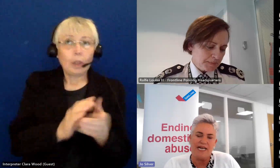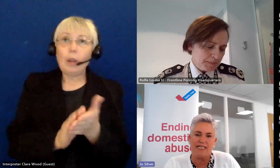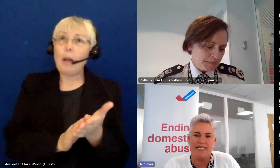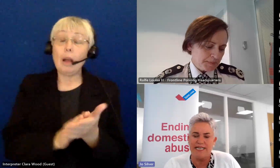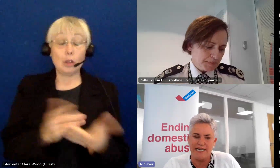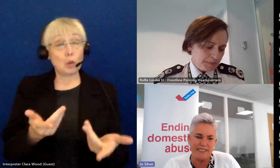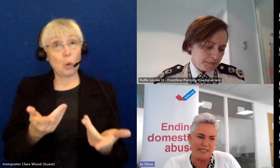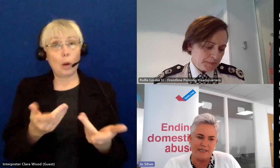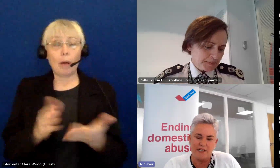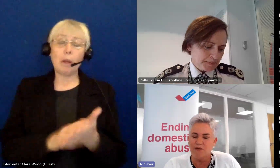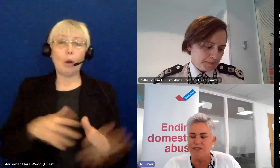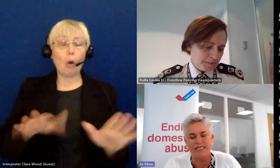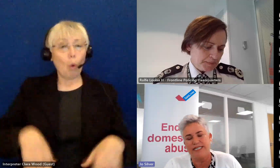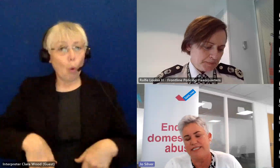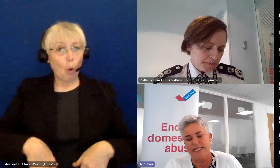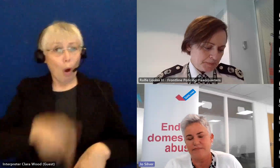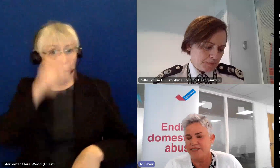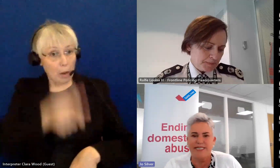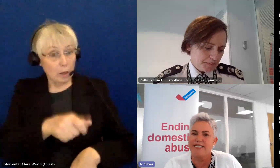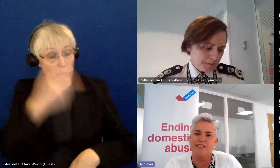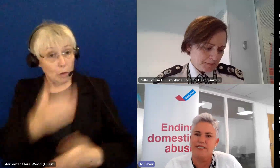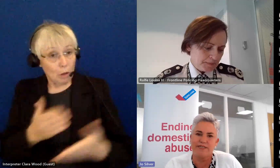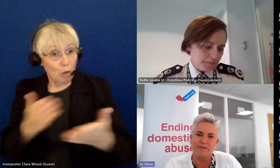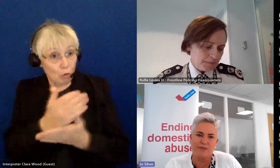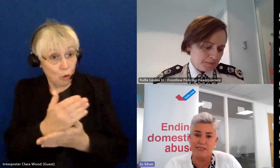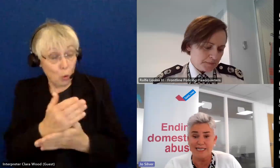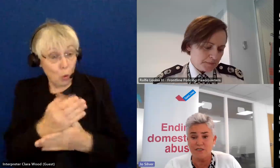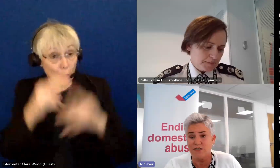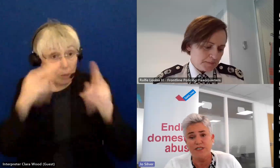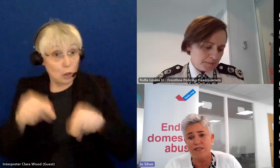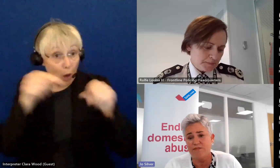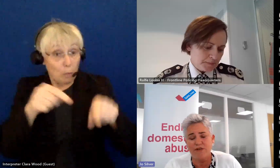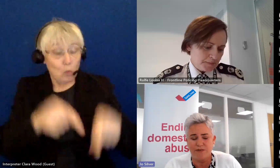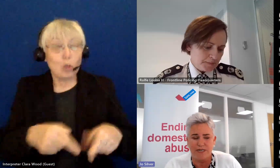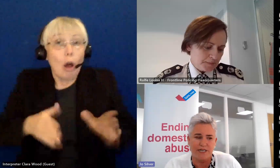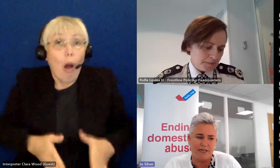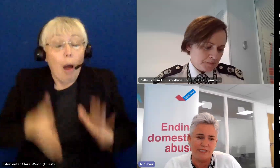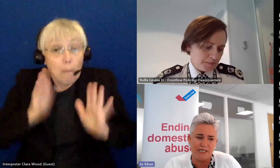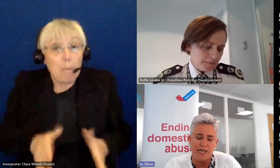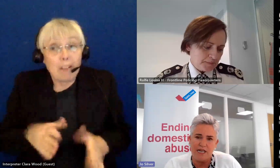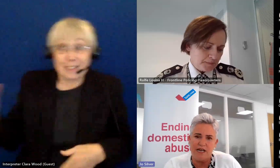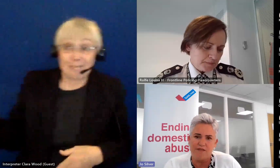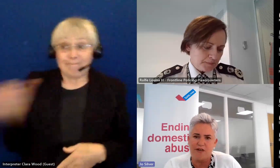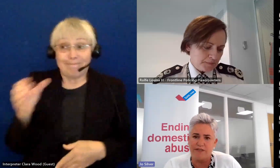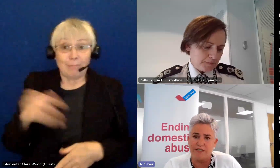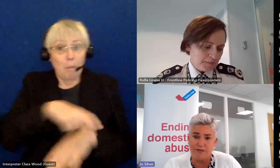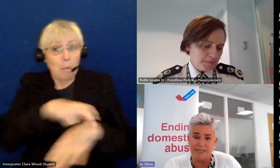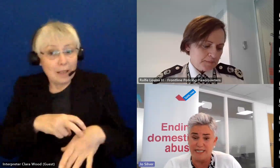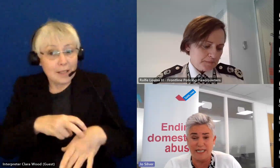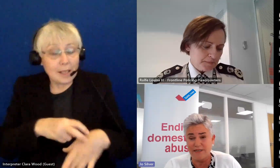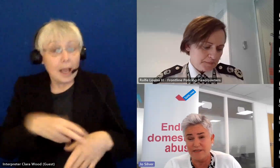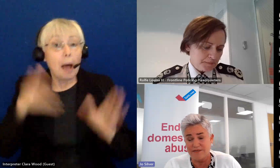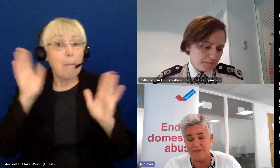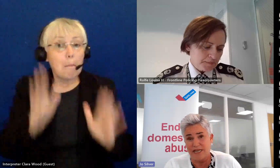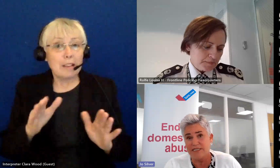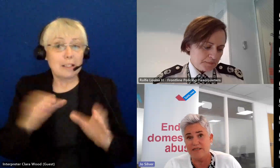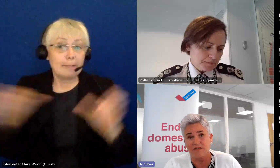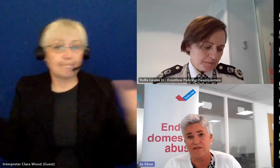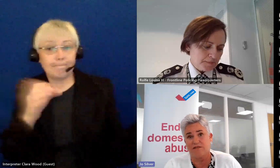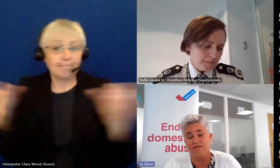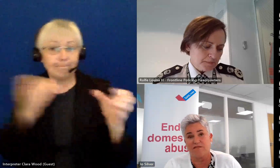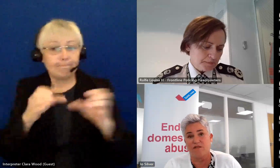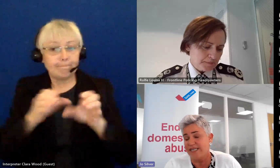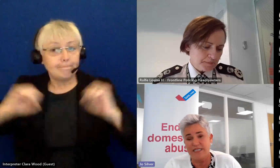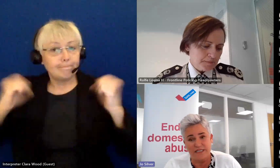IGFA, and they need a coordinated multi-agency response. That's not an appropriate use of our resources and